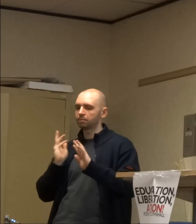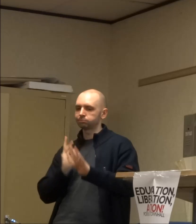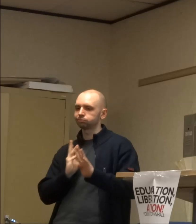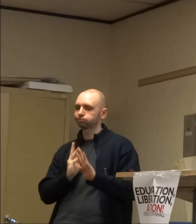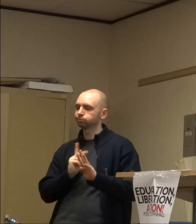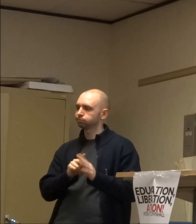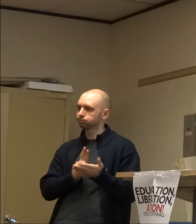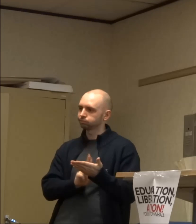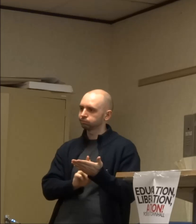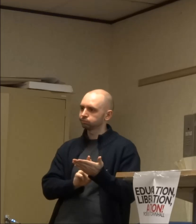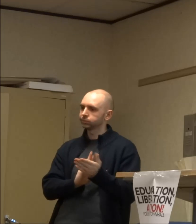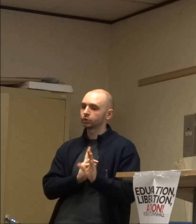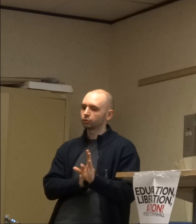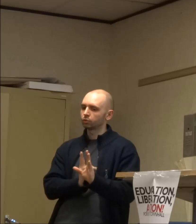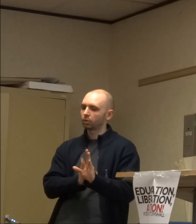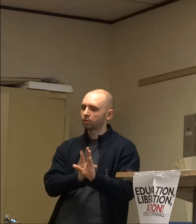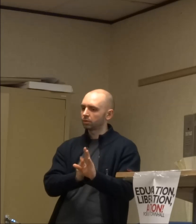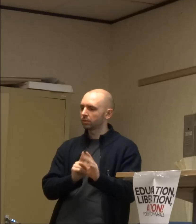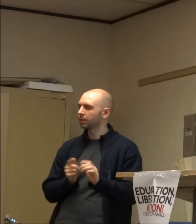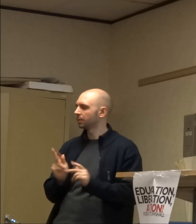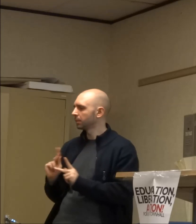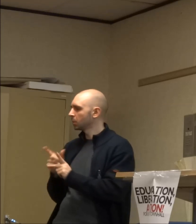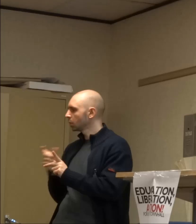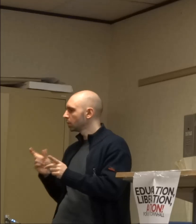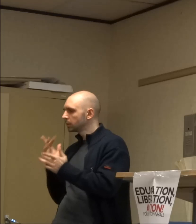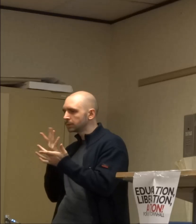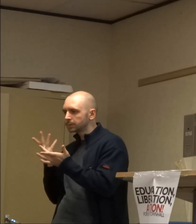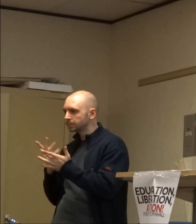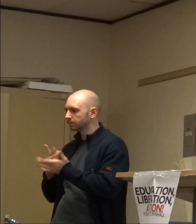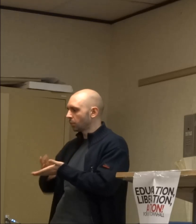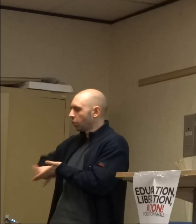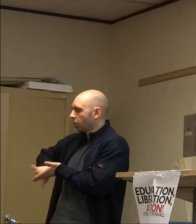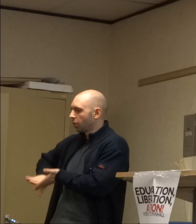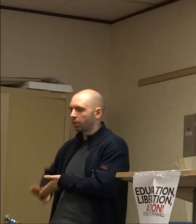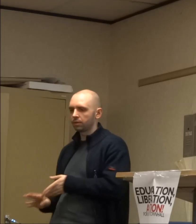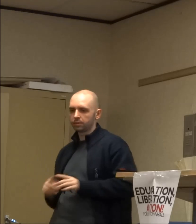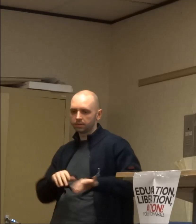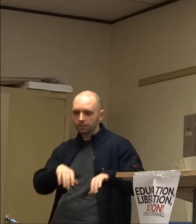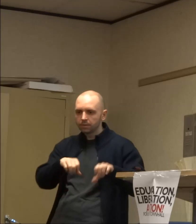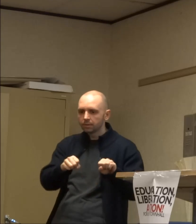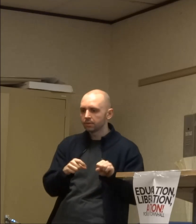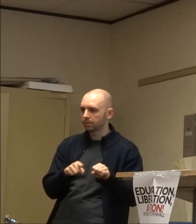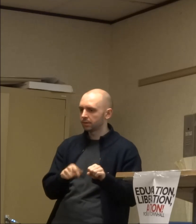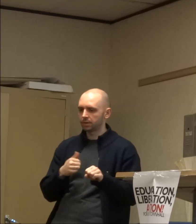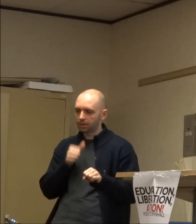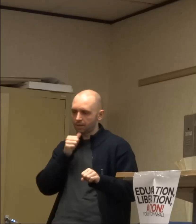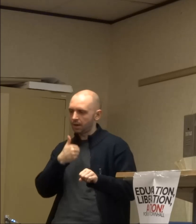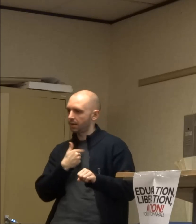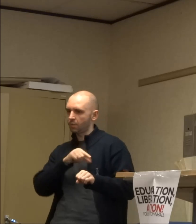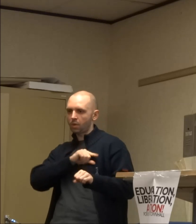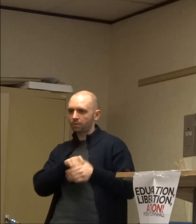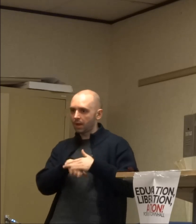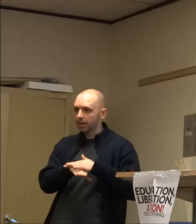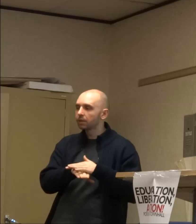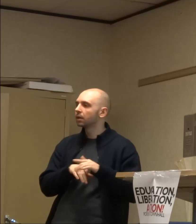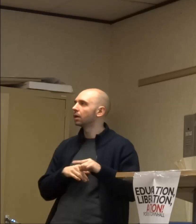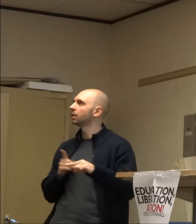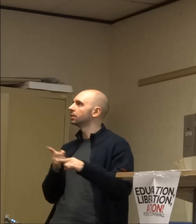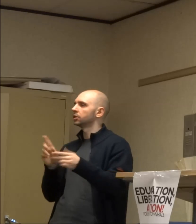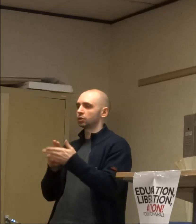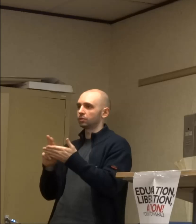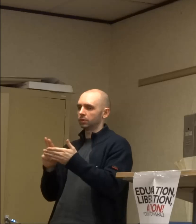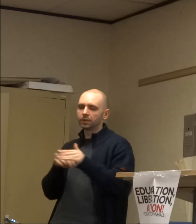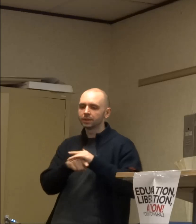underserved and oppressed communities to study in the undergraduate Faculty of Arts and Science without all the formal qualifications to do so.